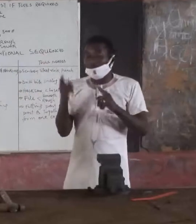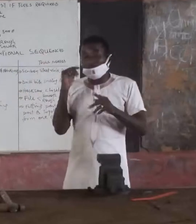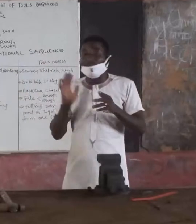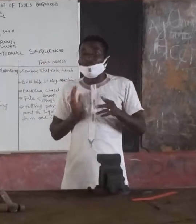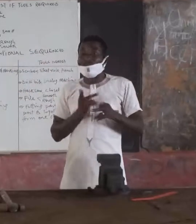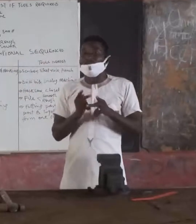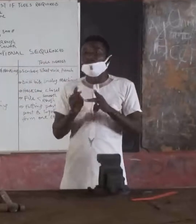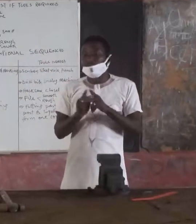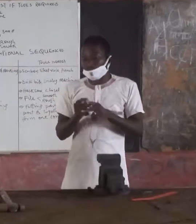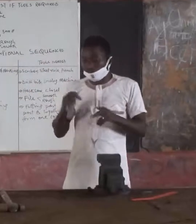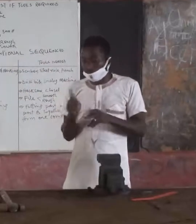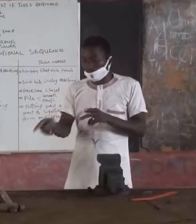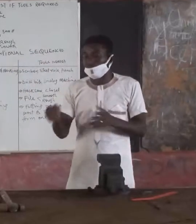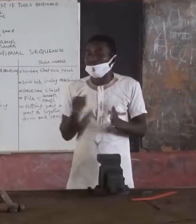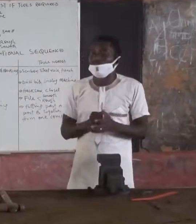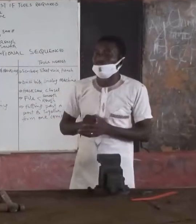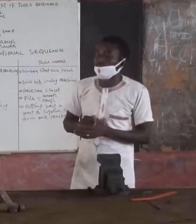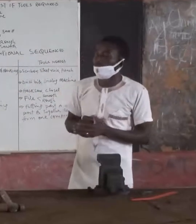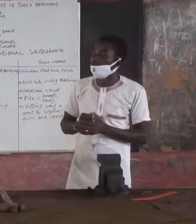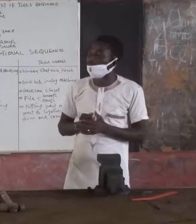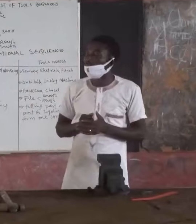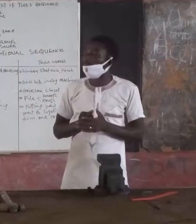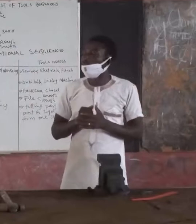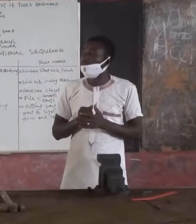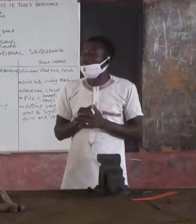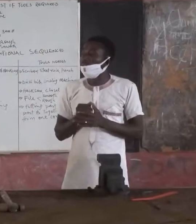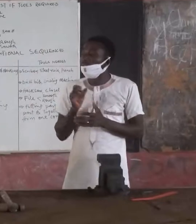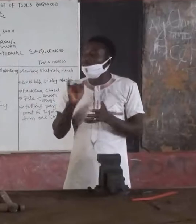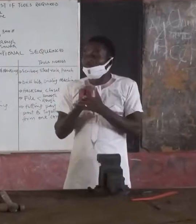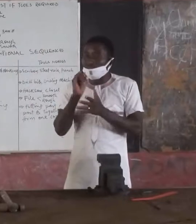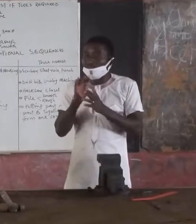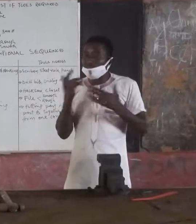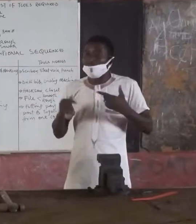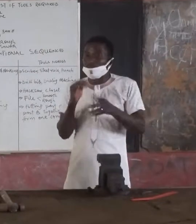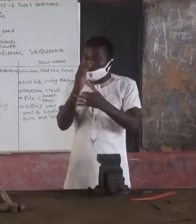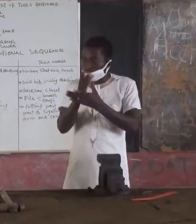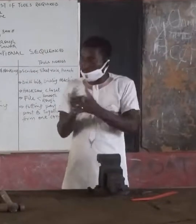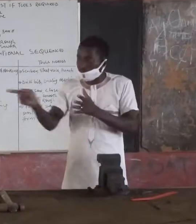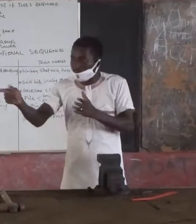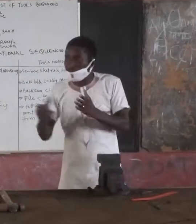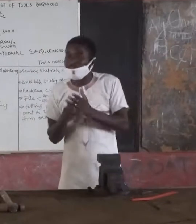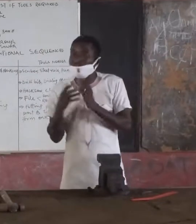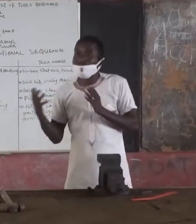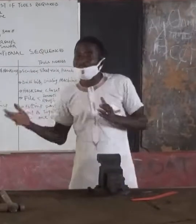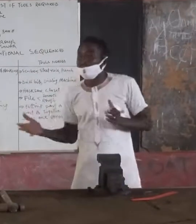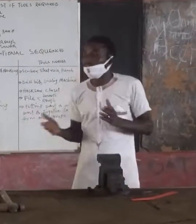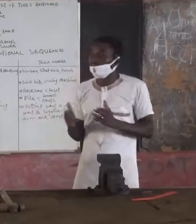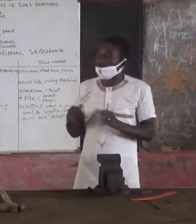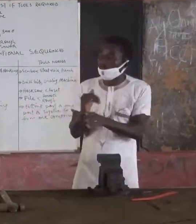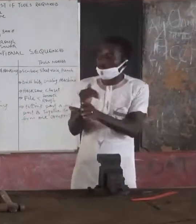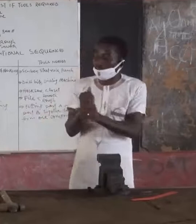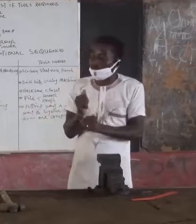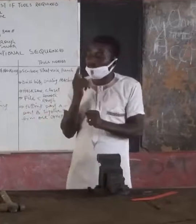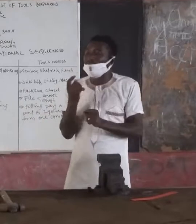4 feet by 8 feet by the thickness on it. It is from there we cut these pieces. This is what we got. We make some